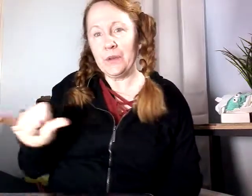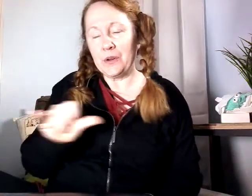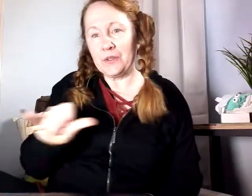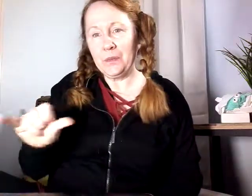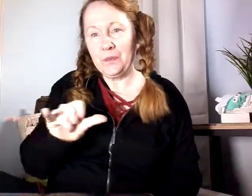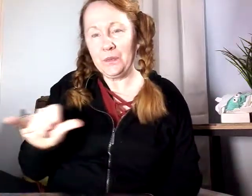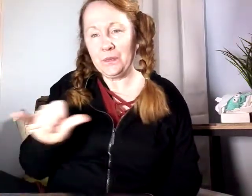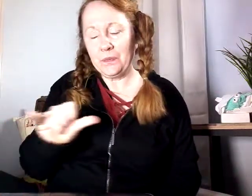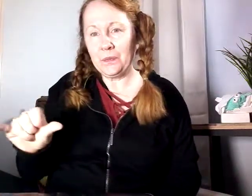also.